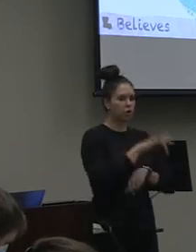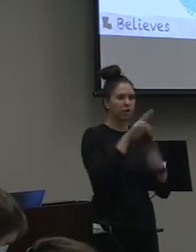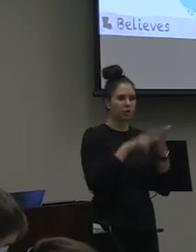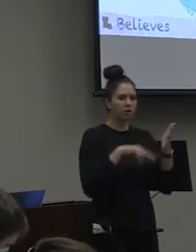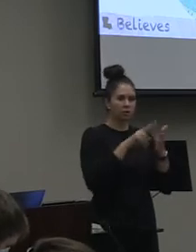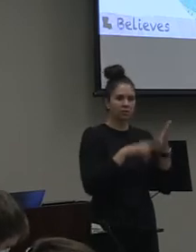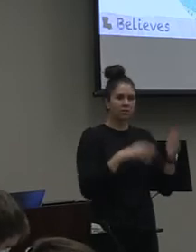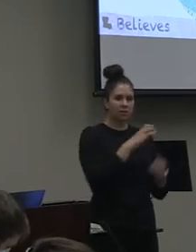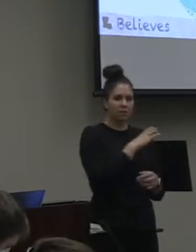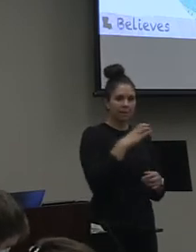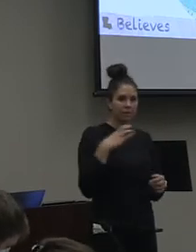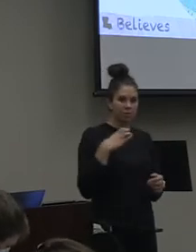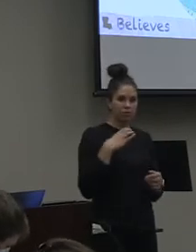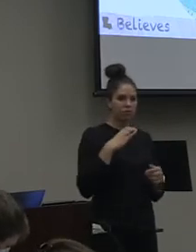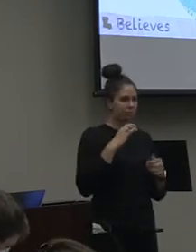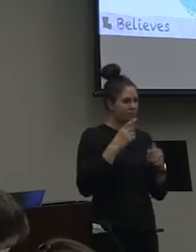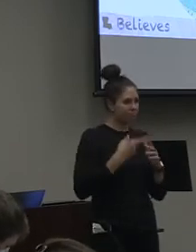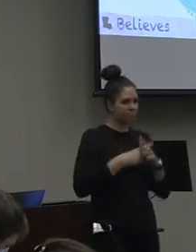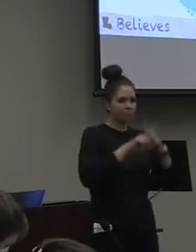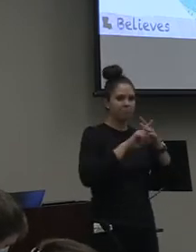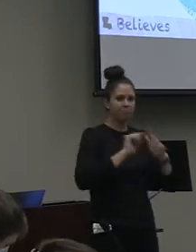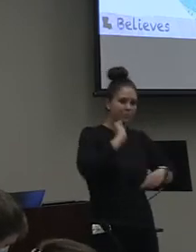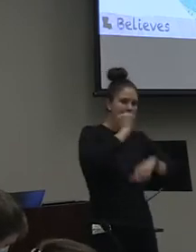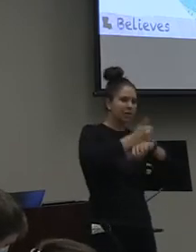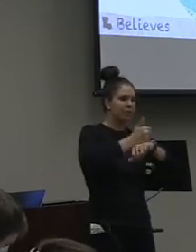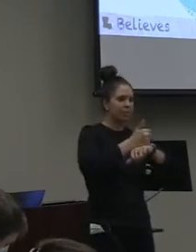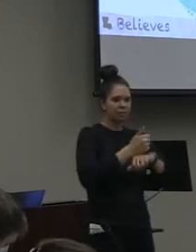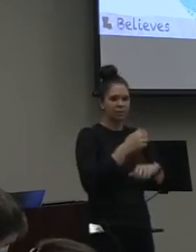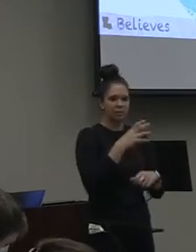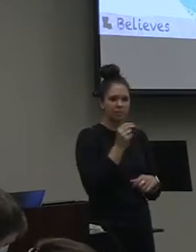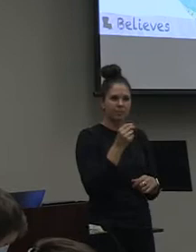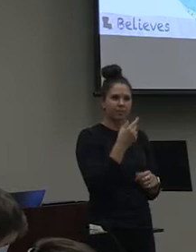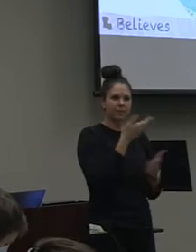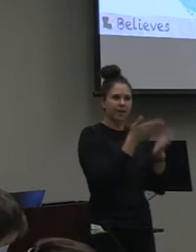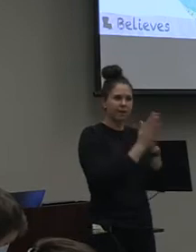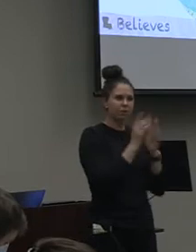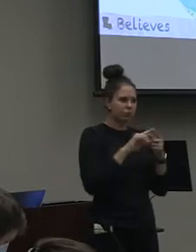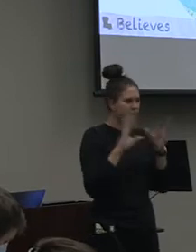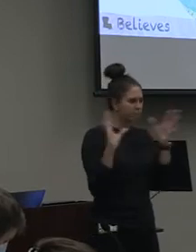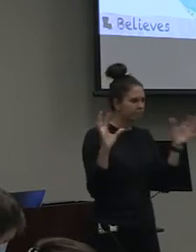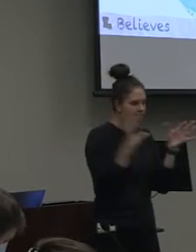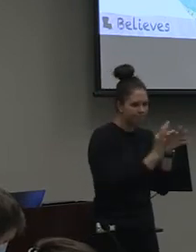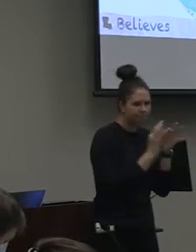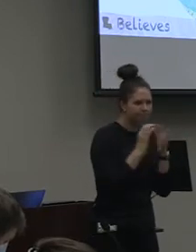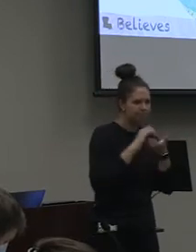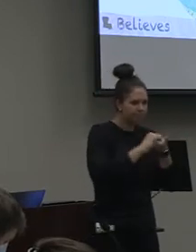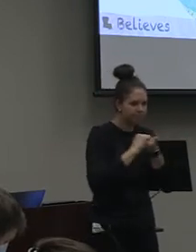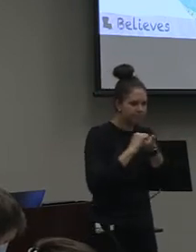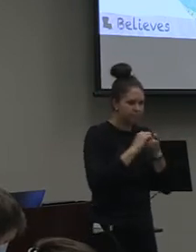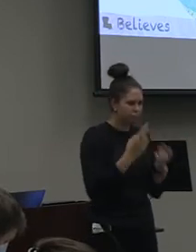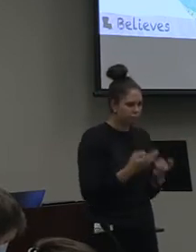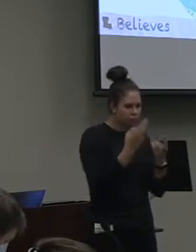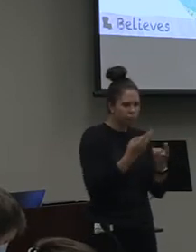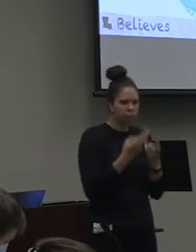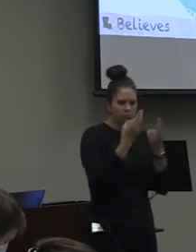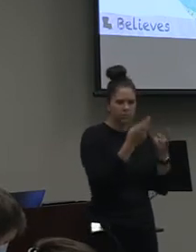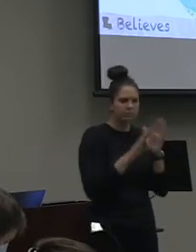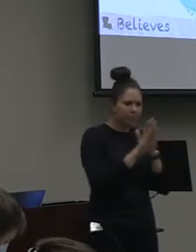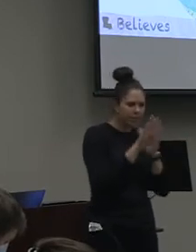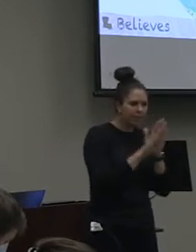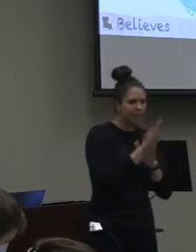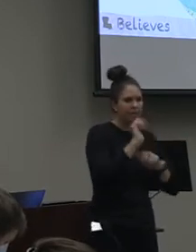Literacy Commission was originally established, and they were asked to join together and make recommendations on developing